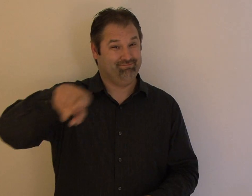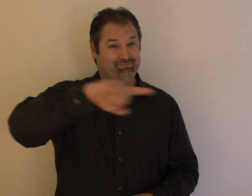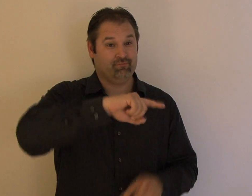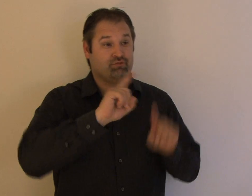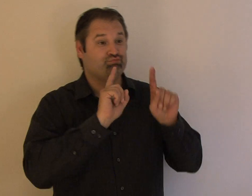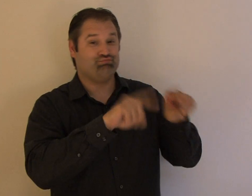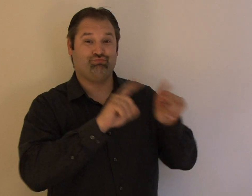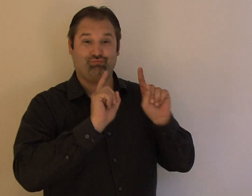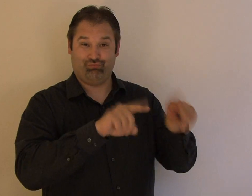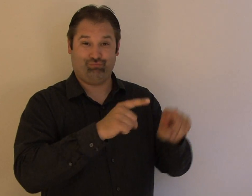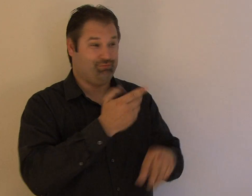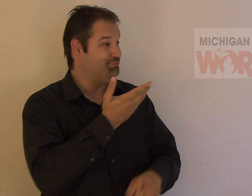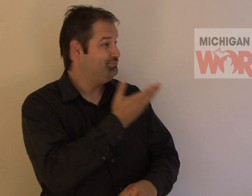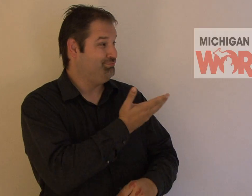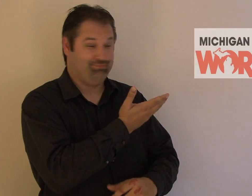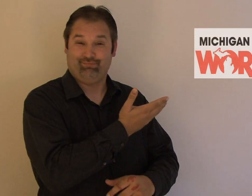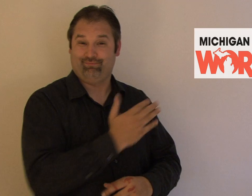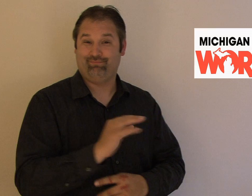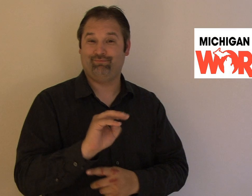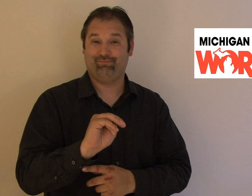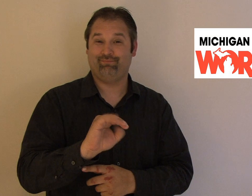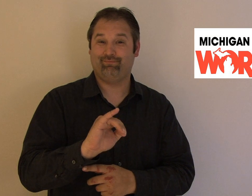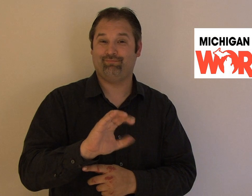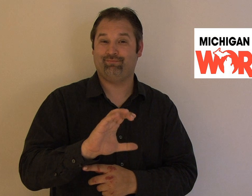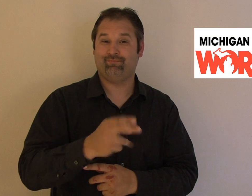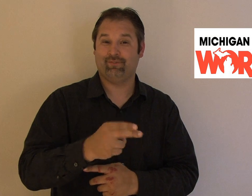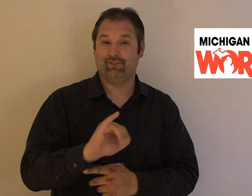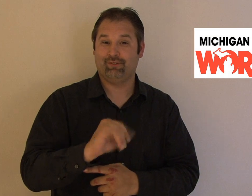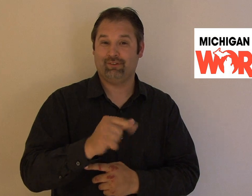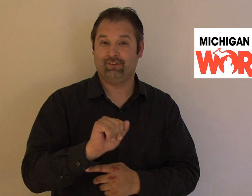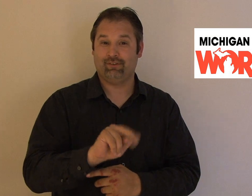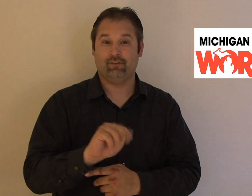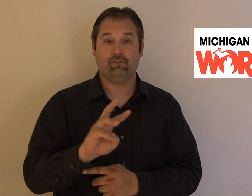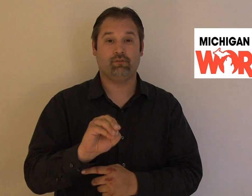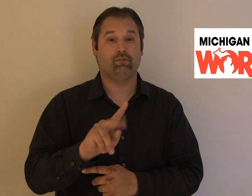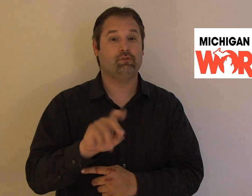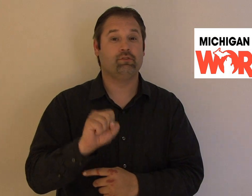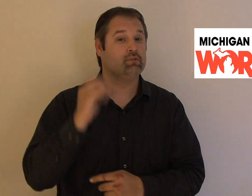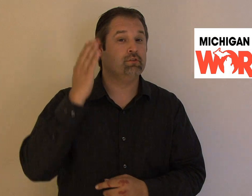Many people visiting a Michigan Works office are looking to pursue some kind of training.